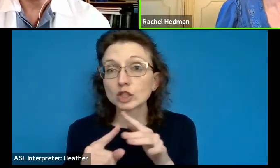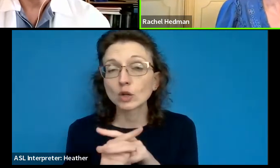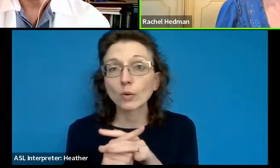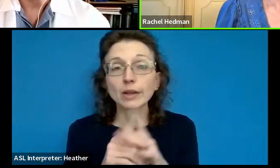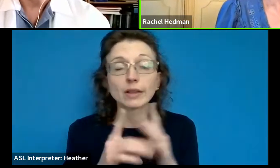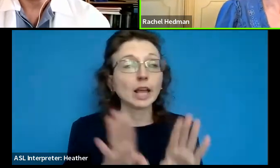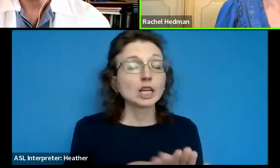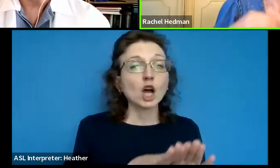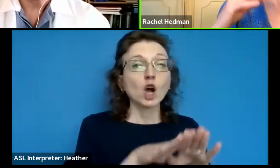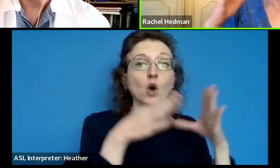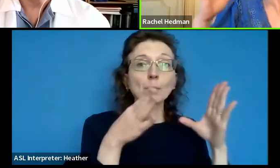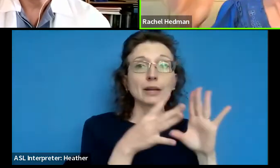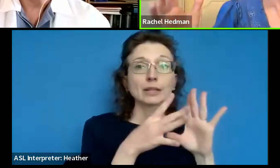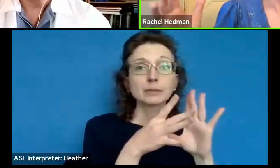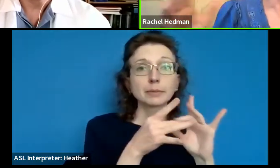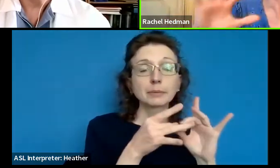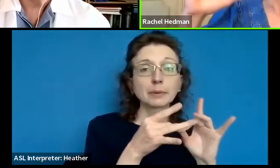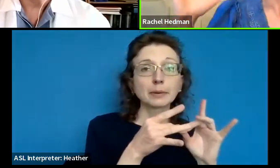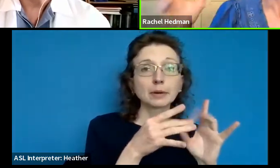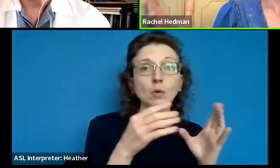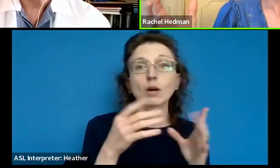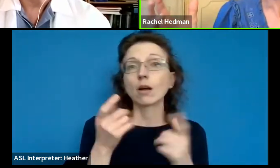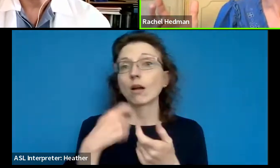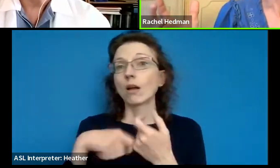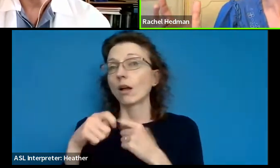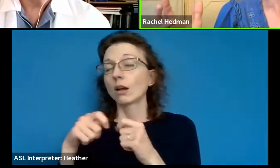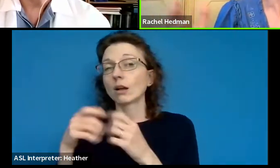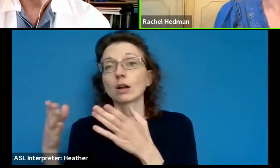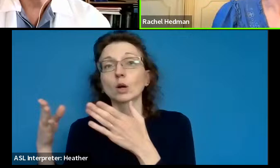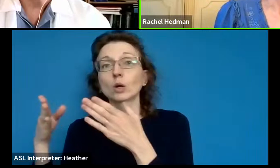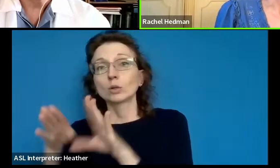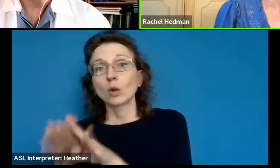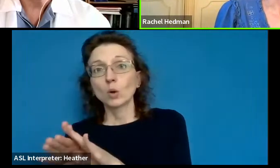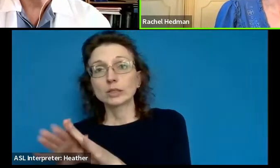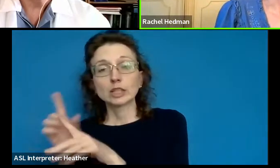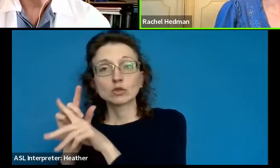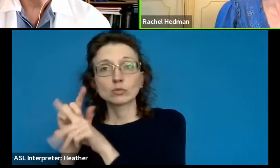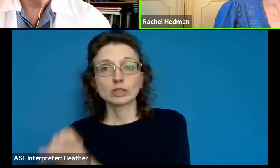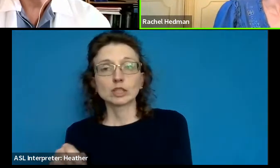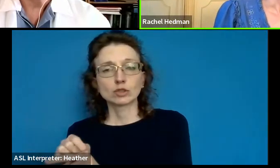openings that are traditional, or closing when you end a story that are traditional.